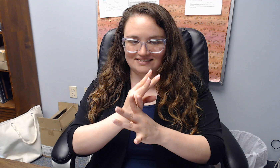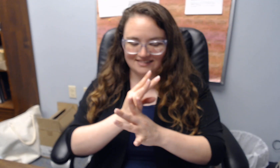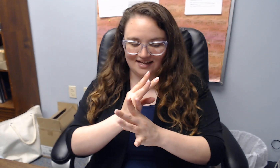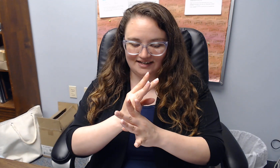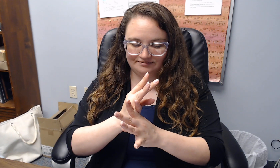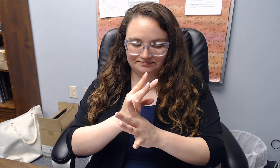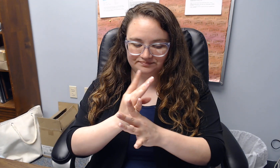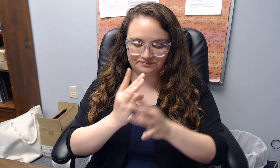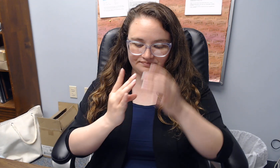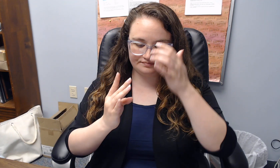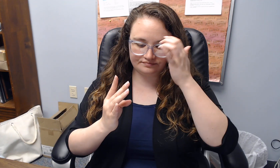inside.